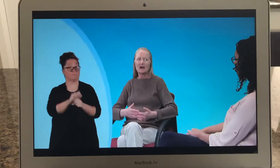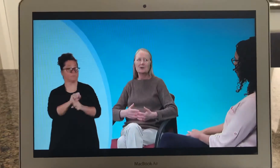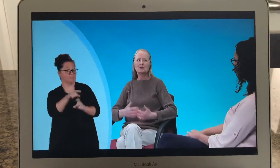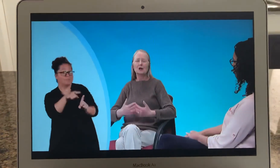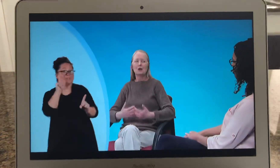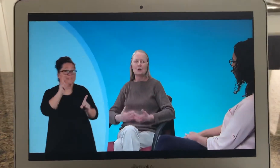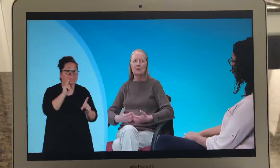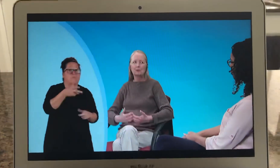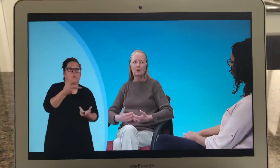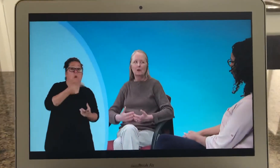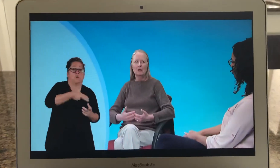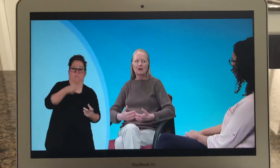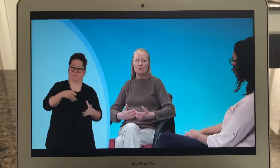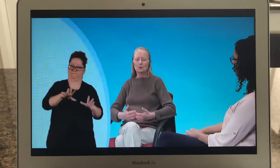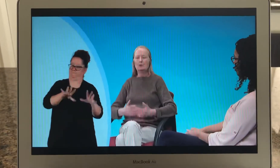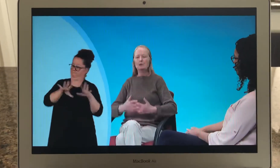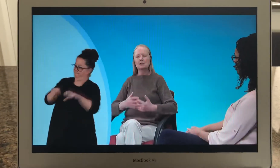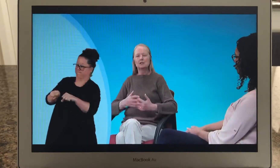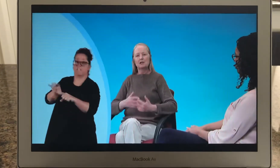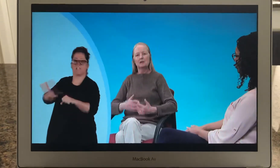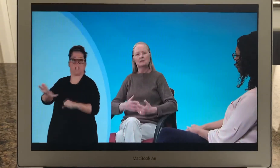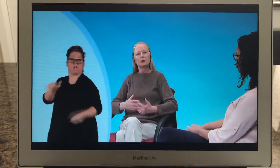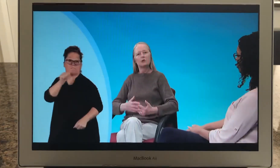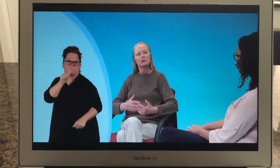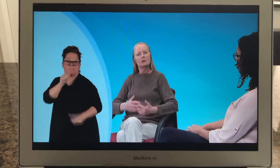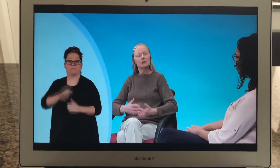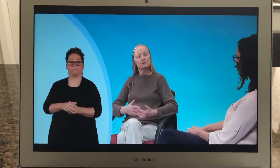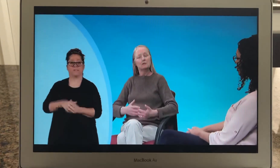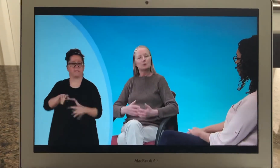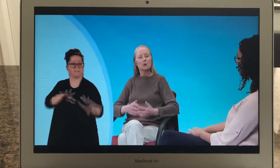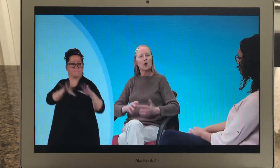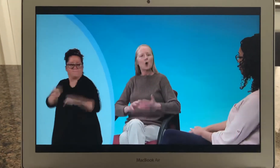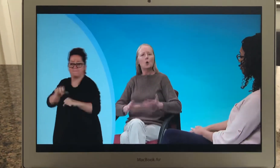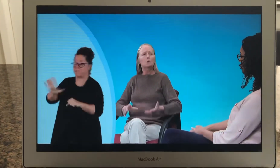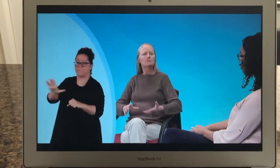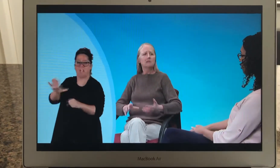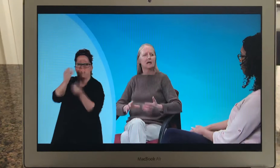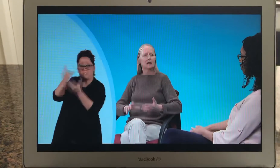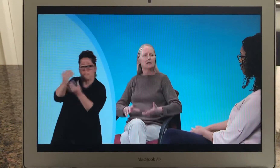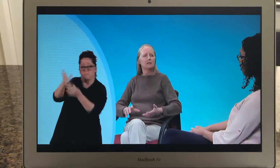interpreting performance assignment. It is their